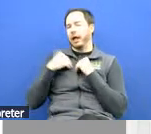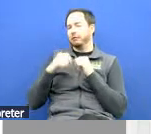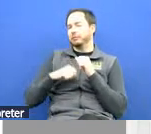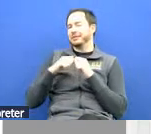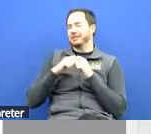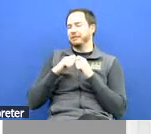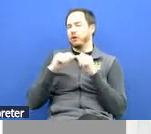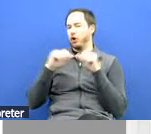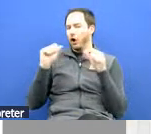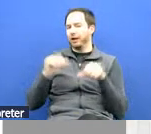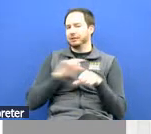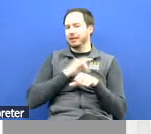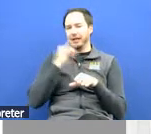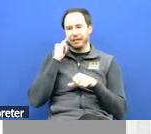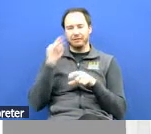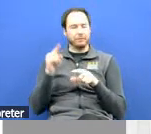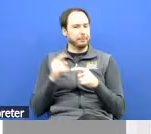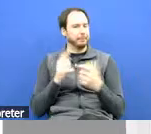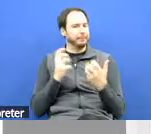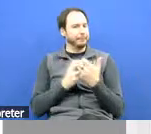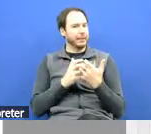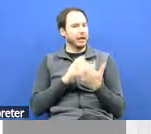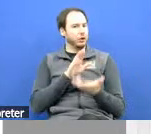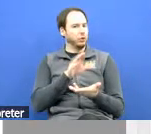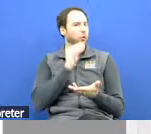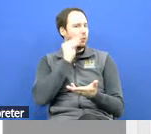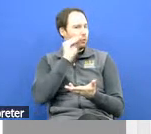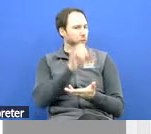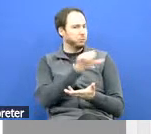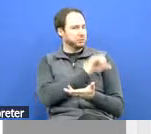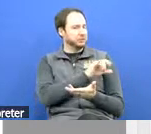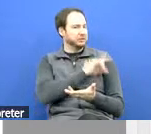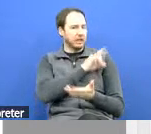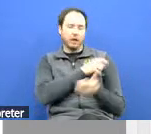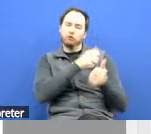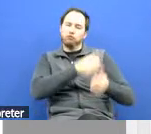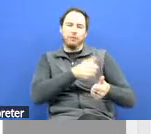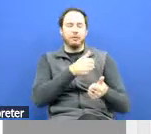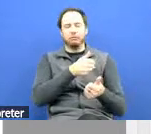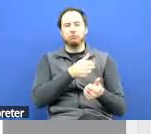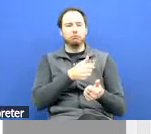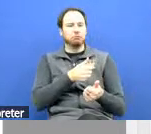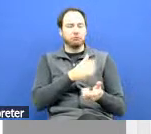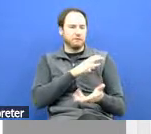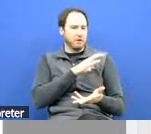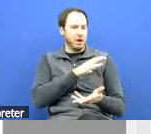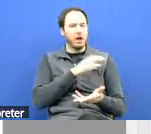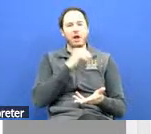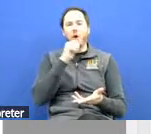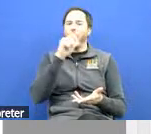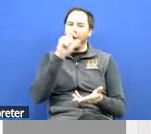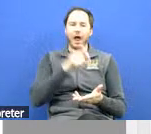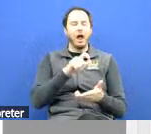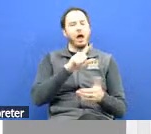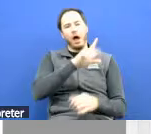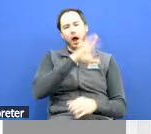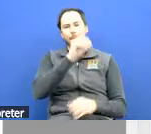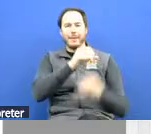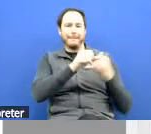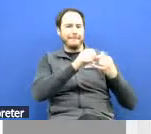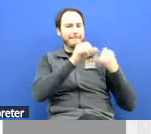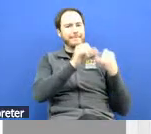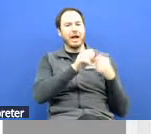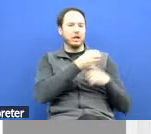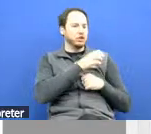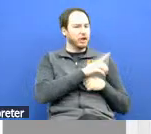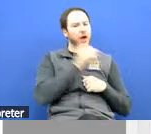And so obviously if it matches your architectural style of your home, all the better. It doesn't have to 100% agree, because